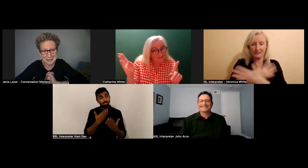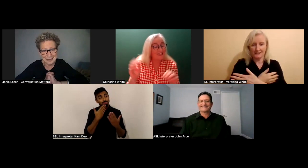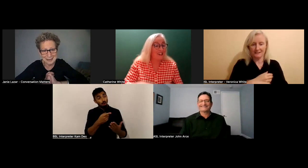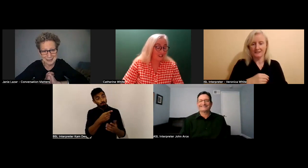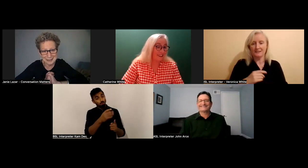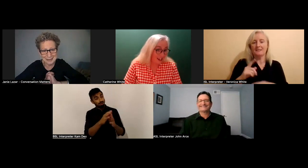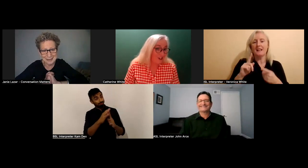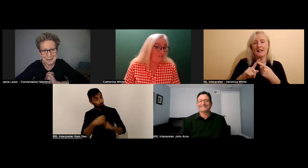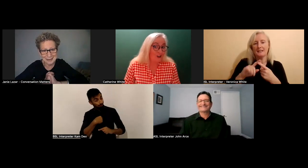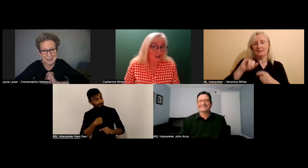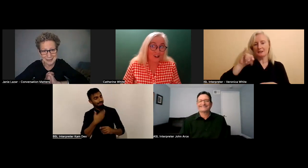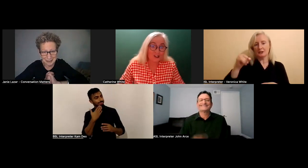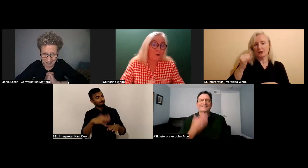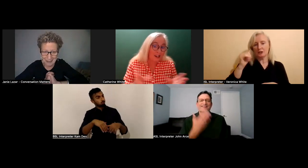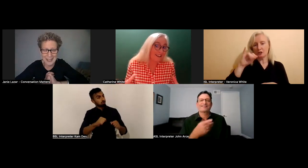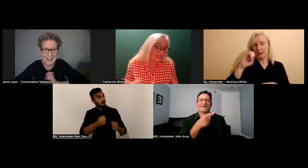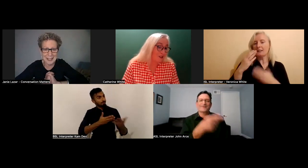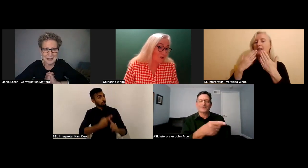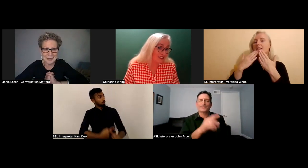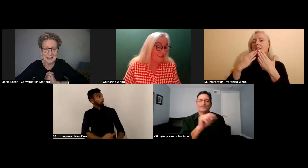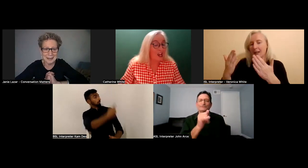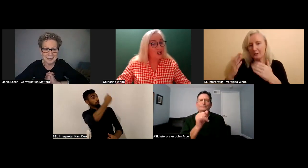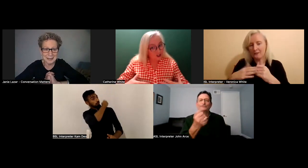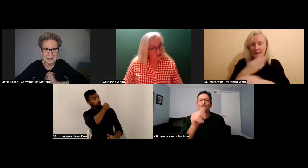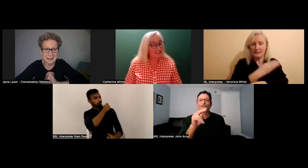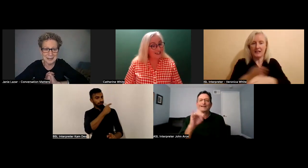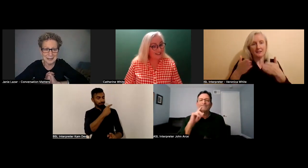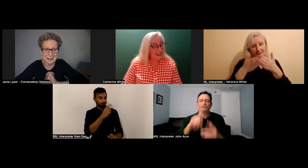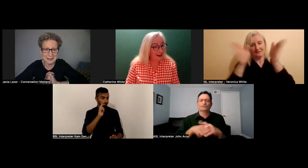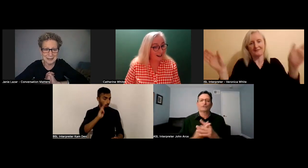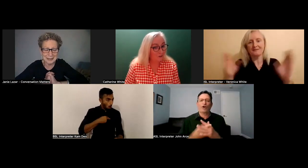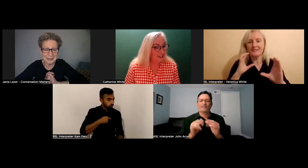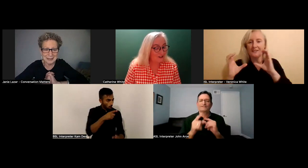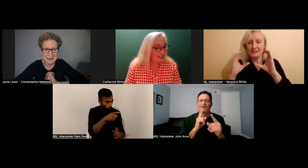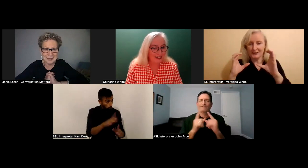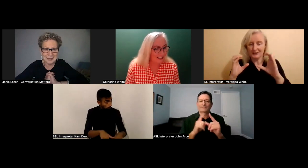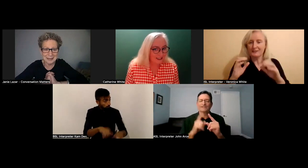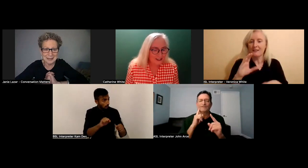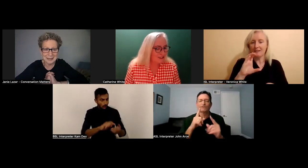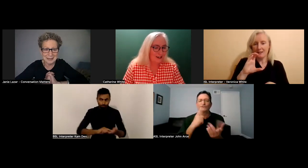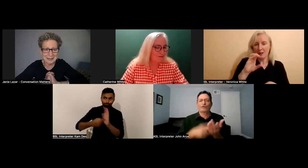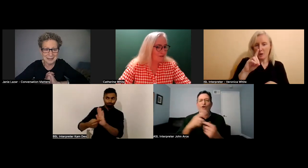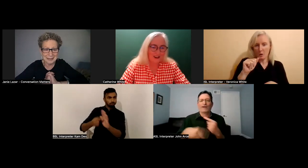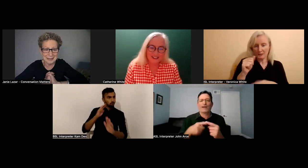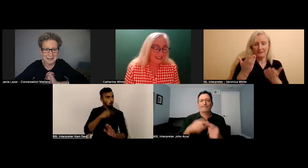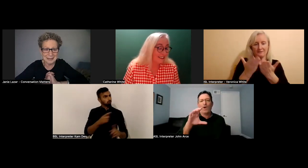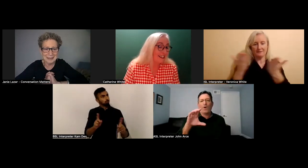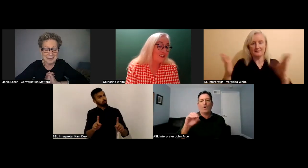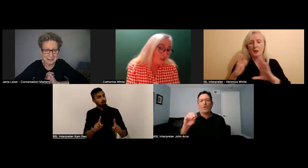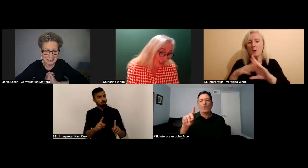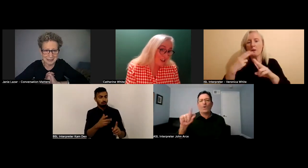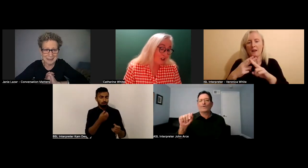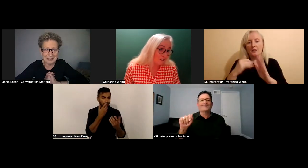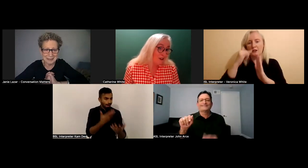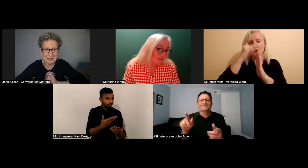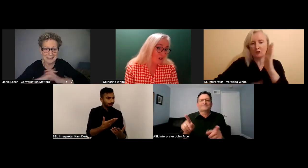the conversation. Thank you for showcasing Codas just as they are, without any script, without anything else.